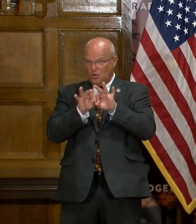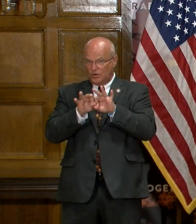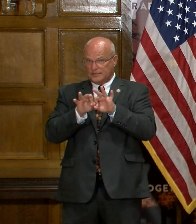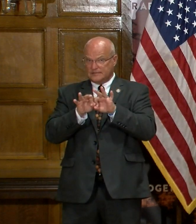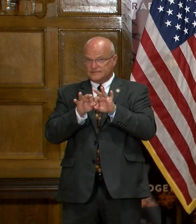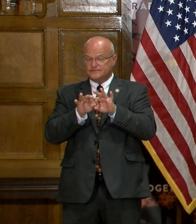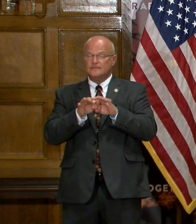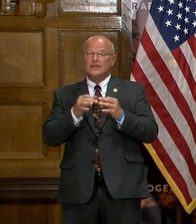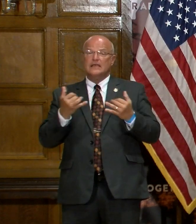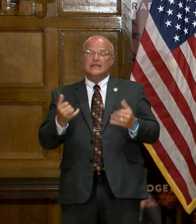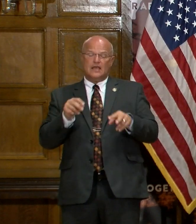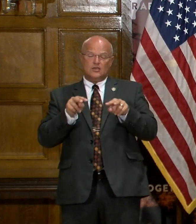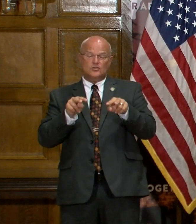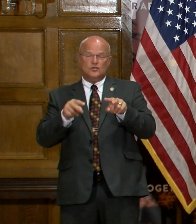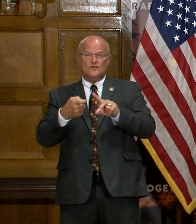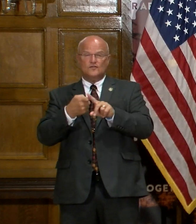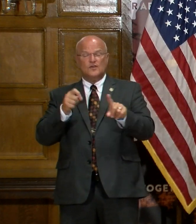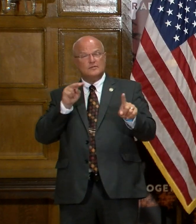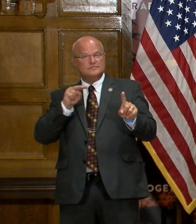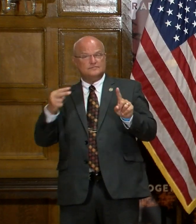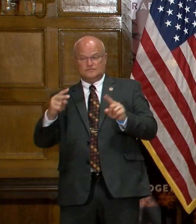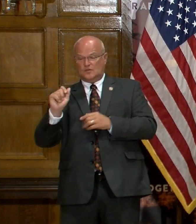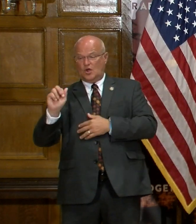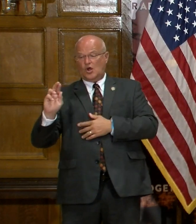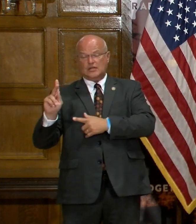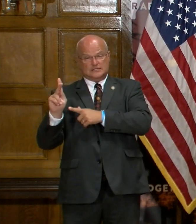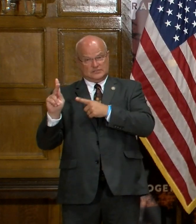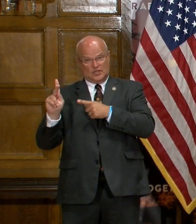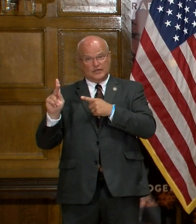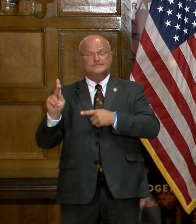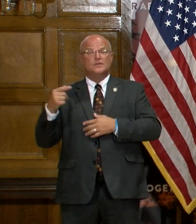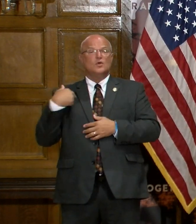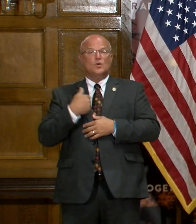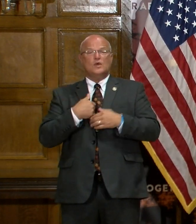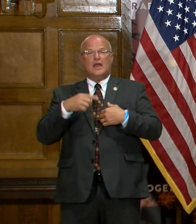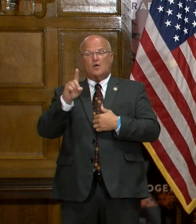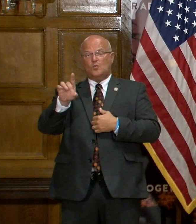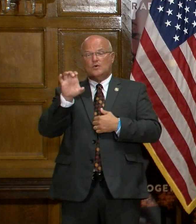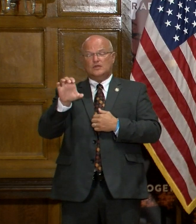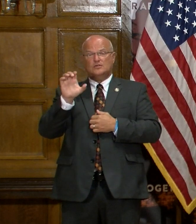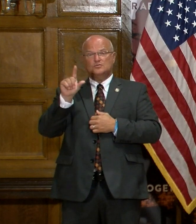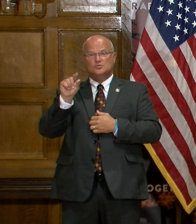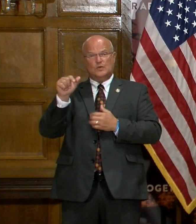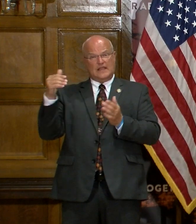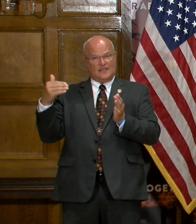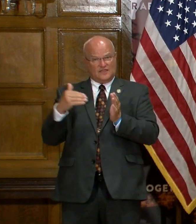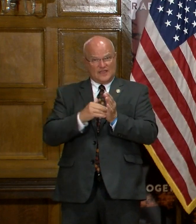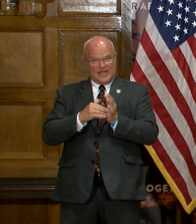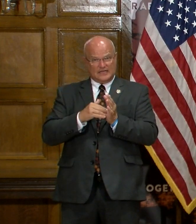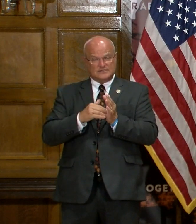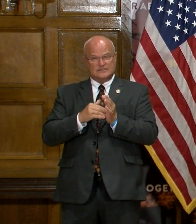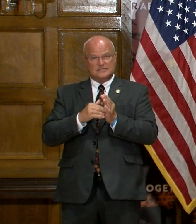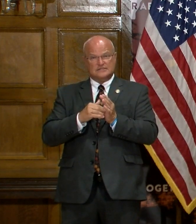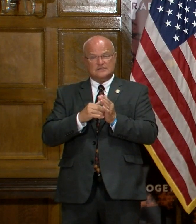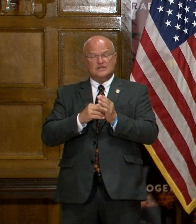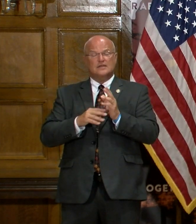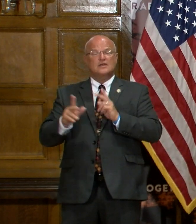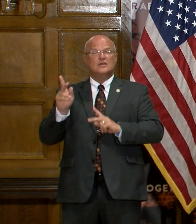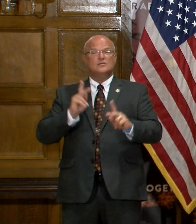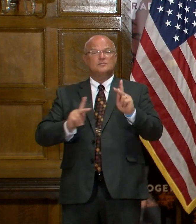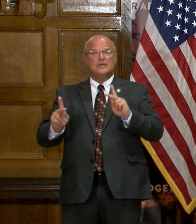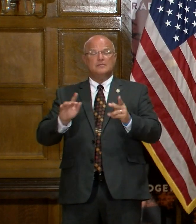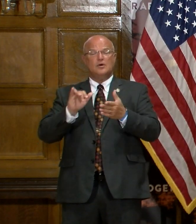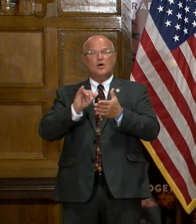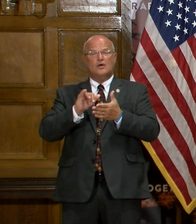if you look at from the standpoint of Arkansas, we have 120,000